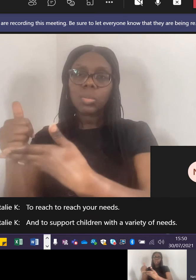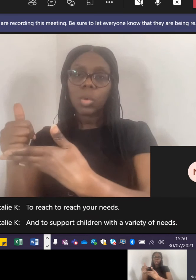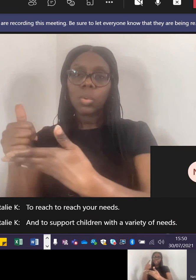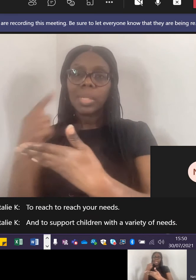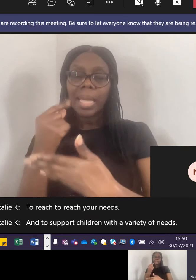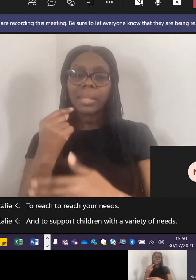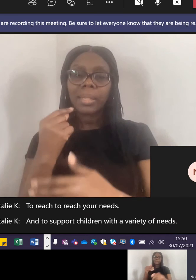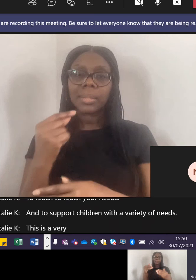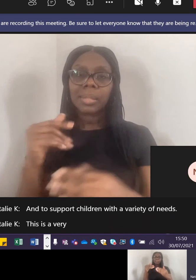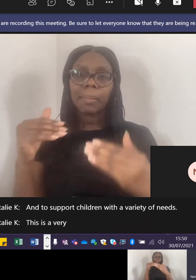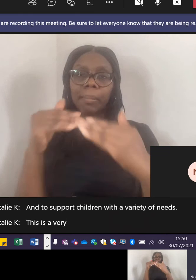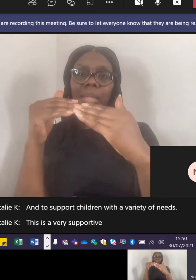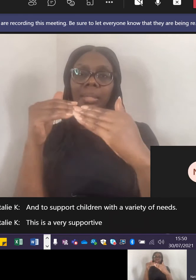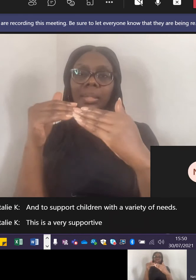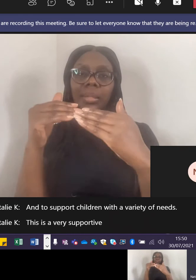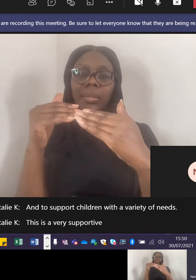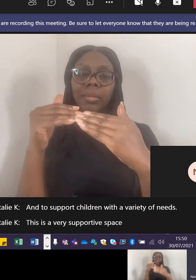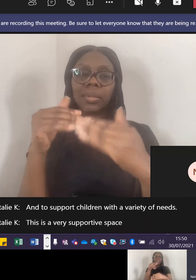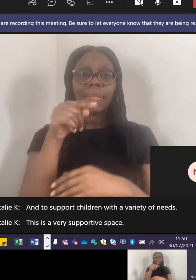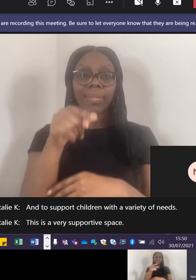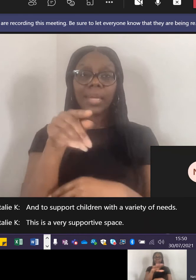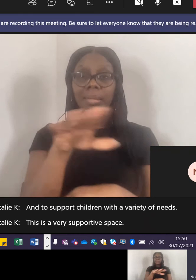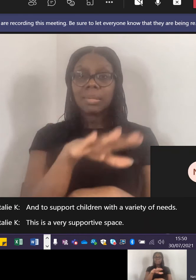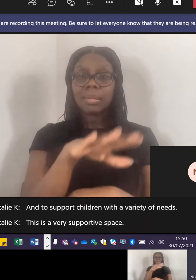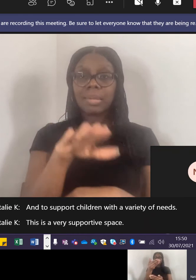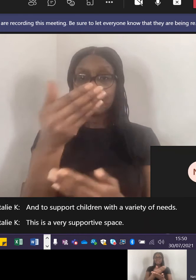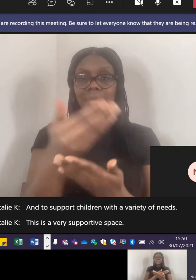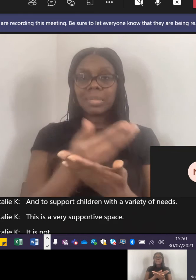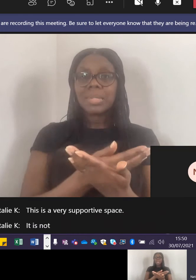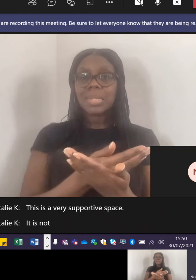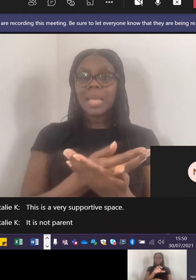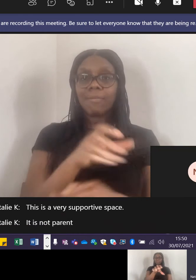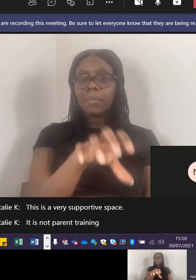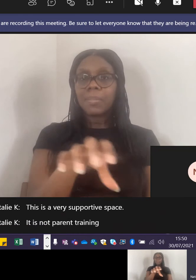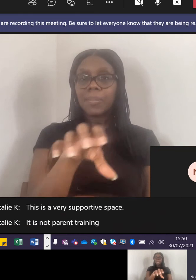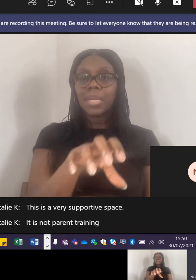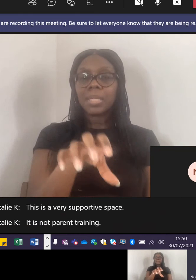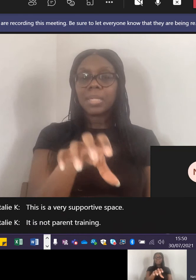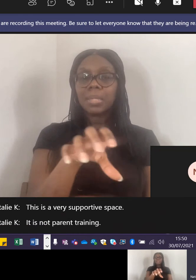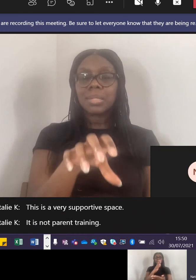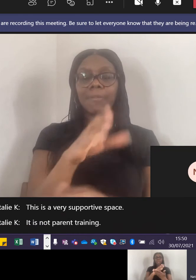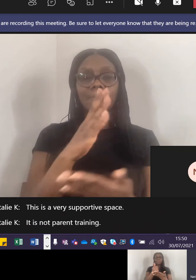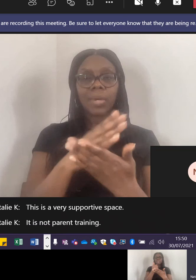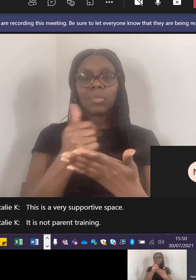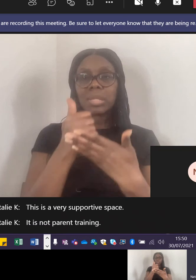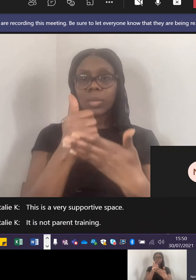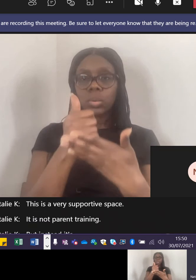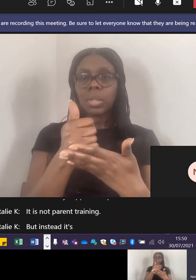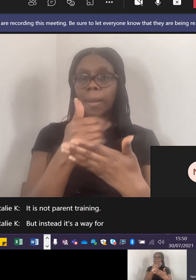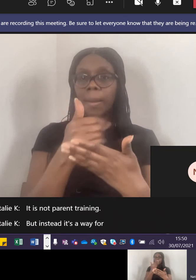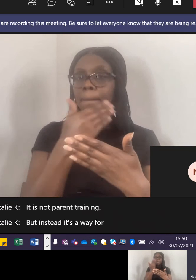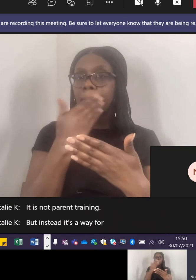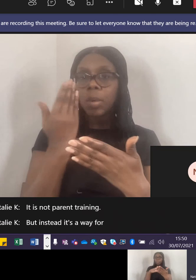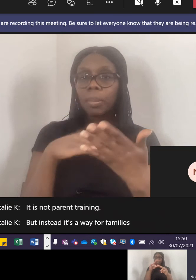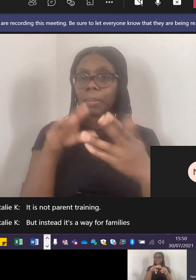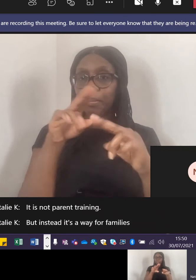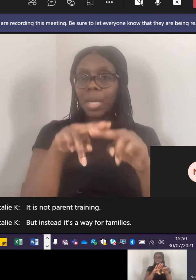This is a very supportive space. It is not parent training, but instead it's a way for